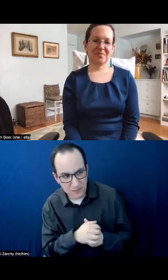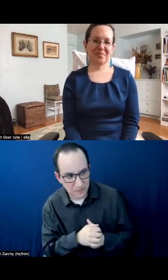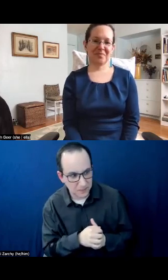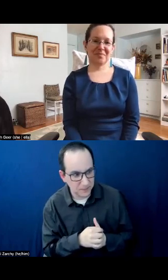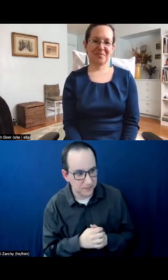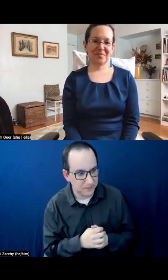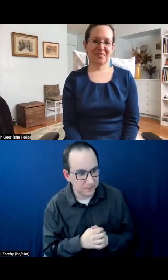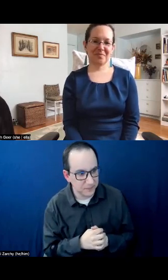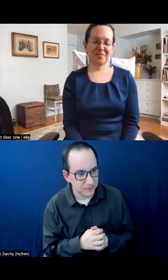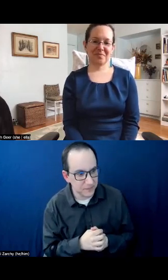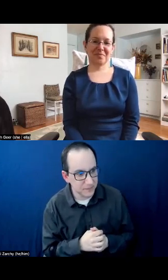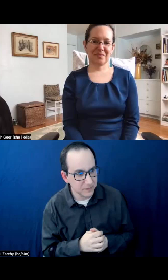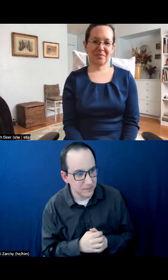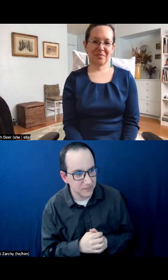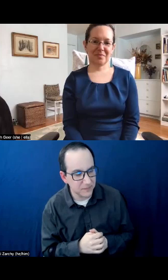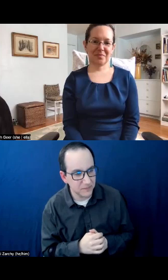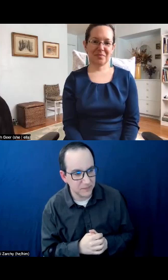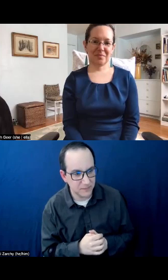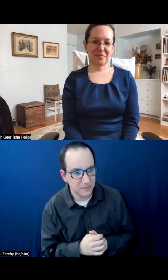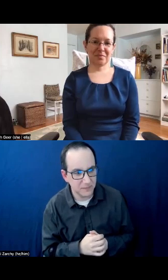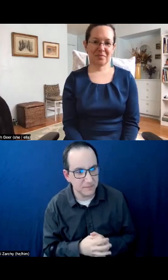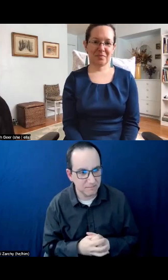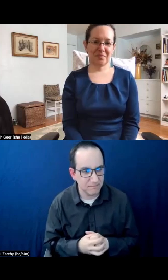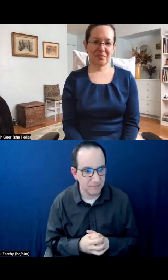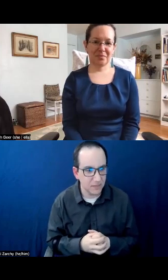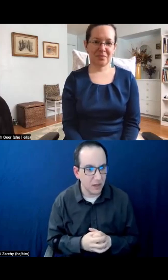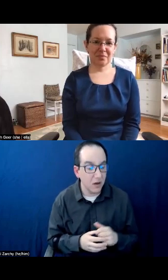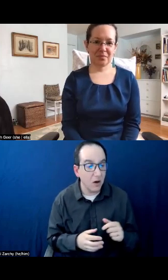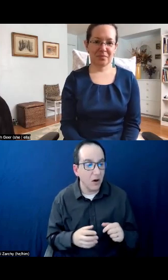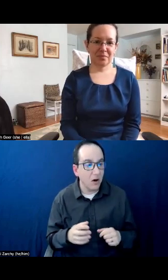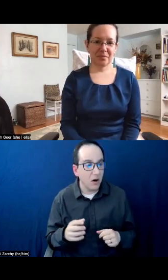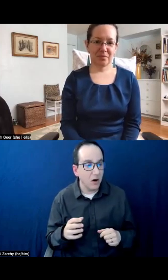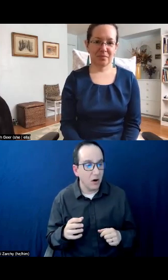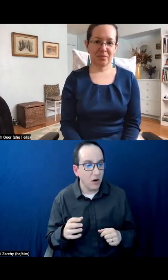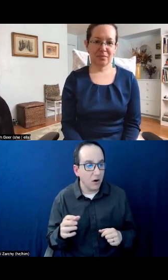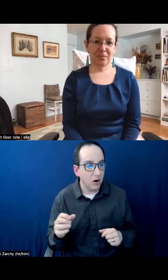action and where and what is happening.